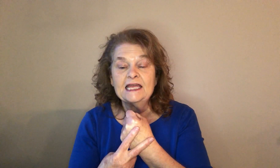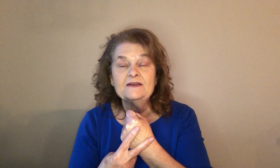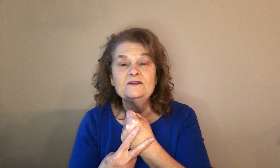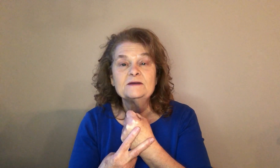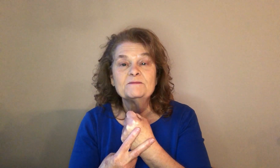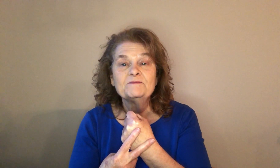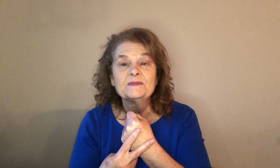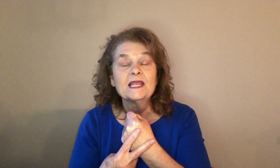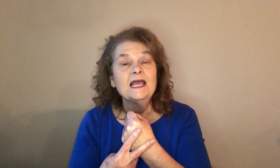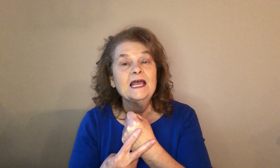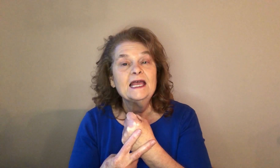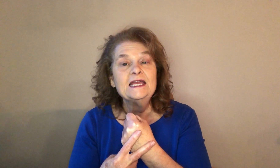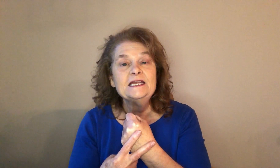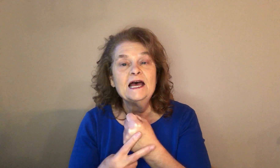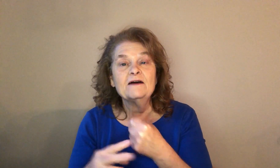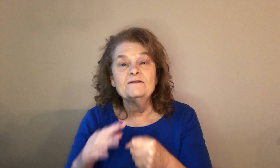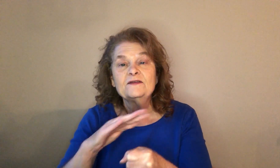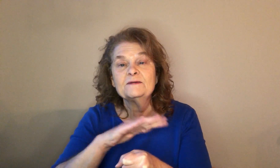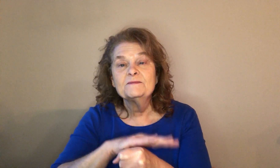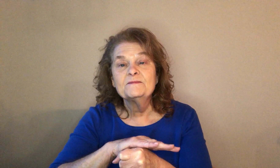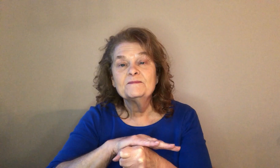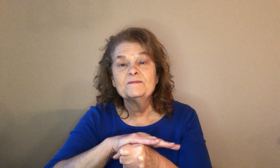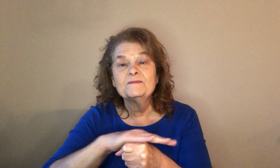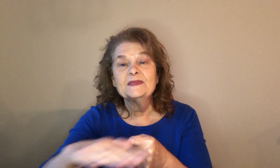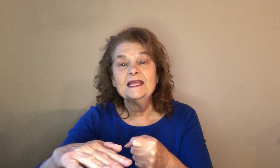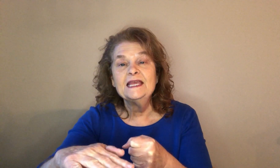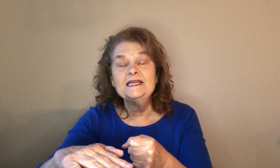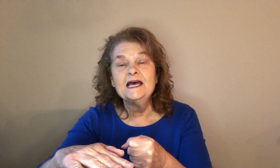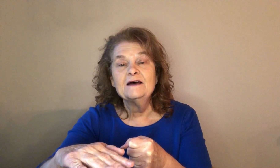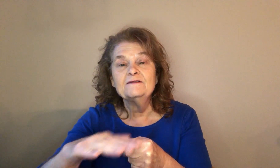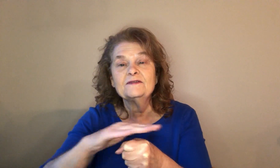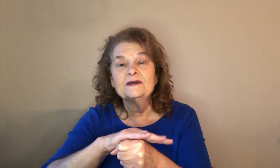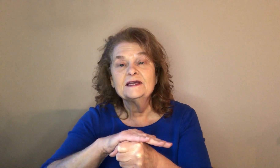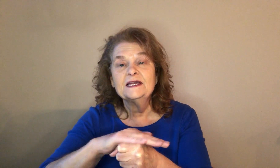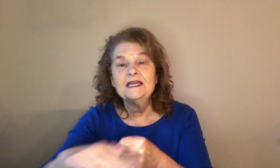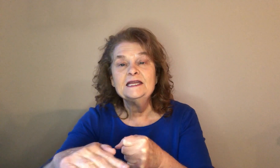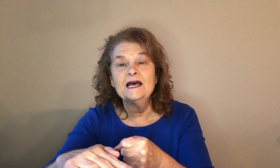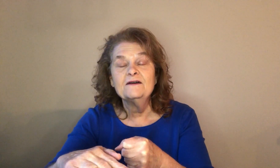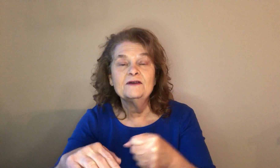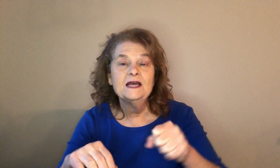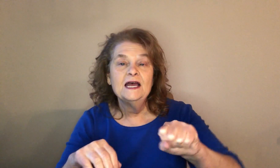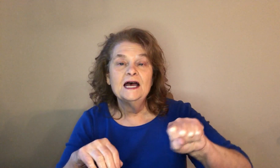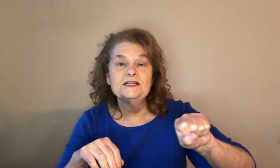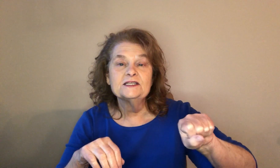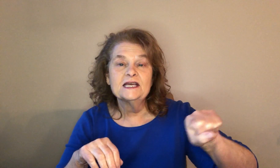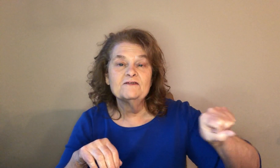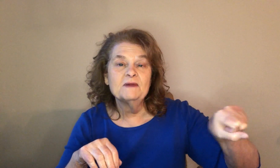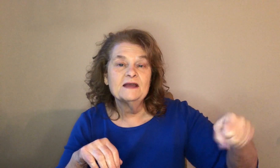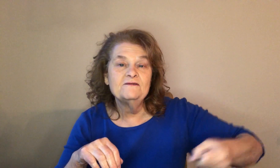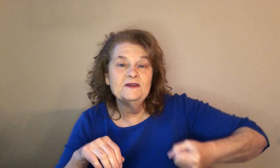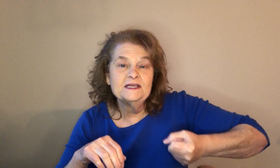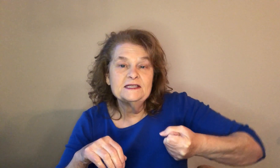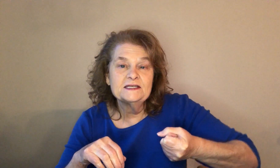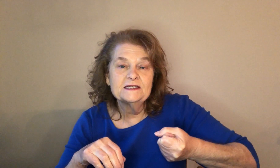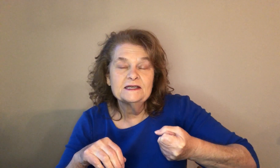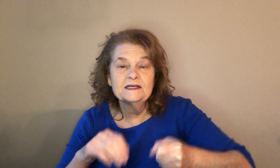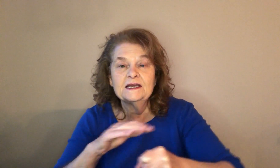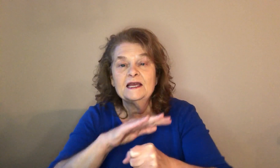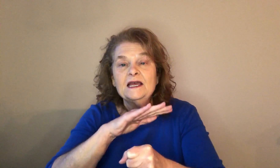Saved. Enough. Enough. Enough. I just have my fist,